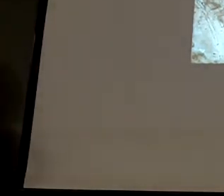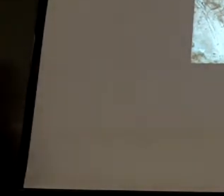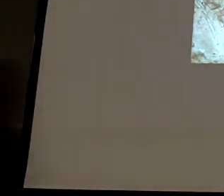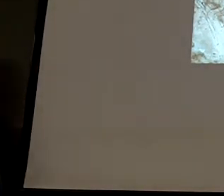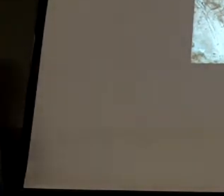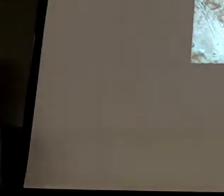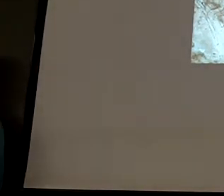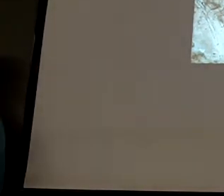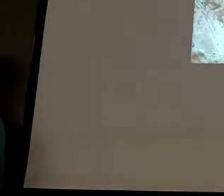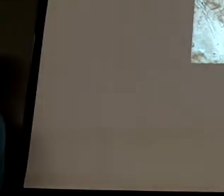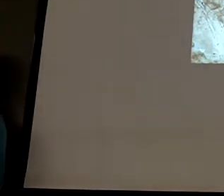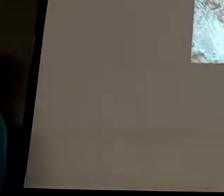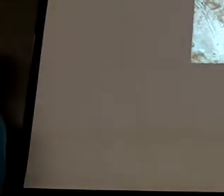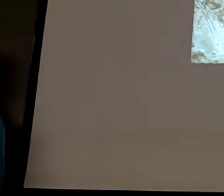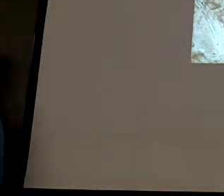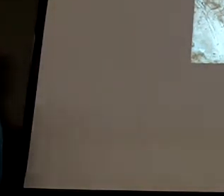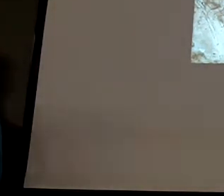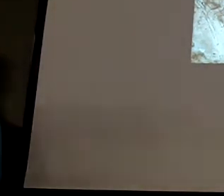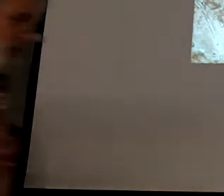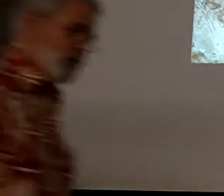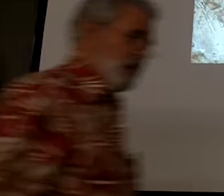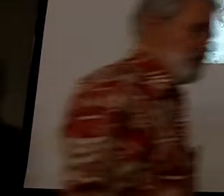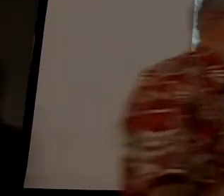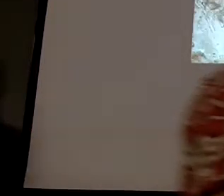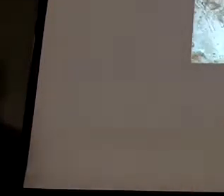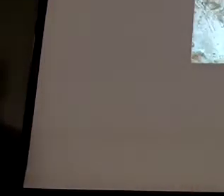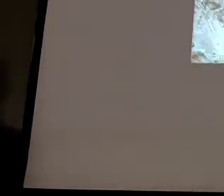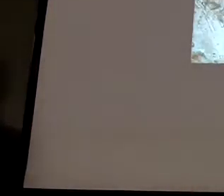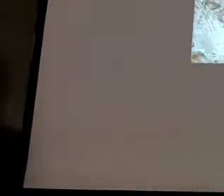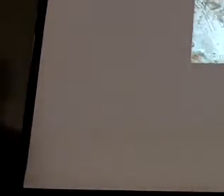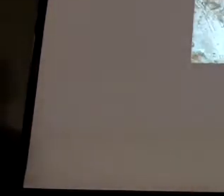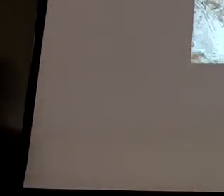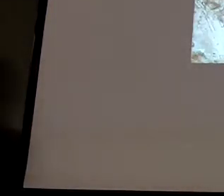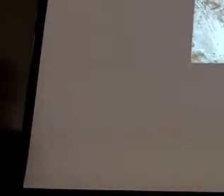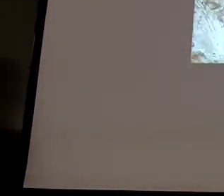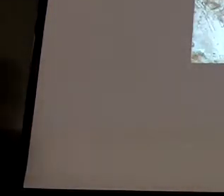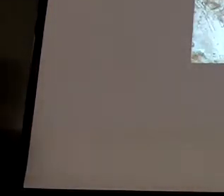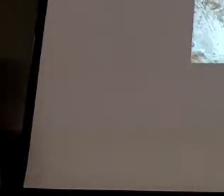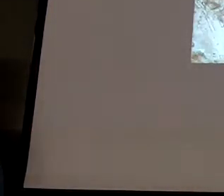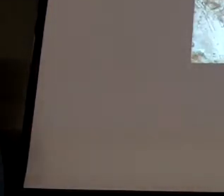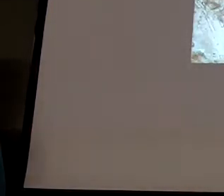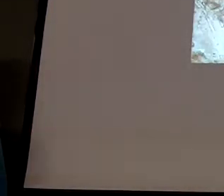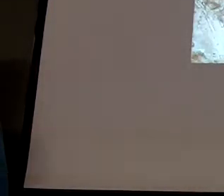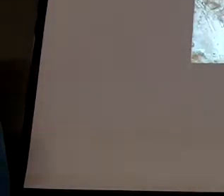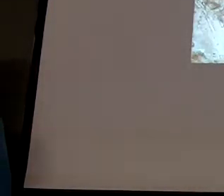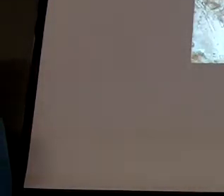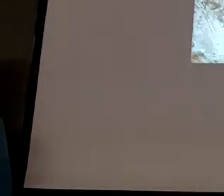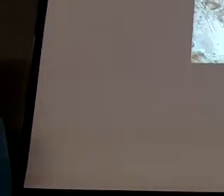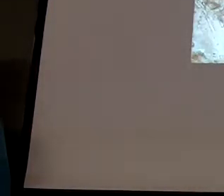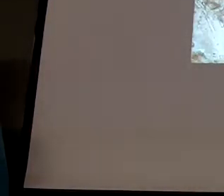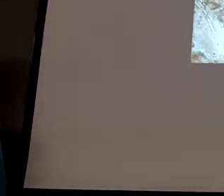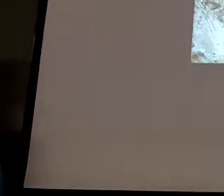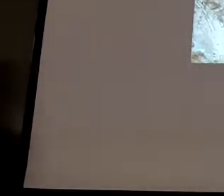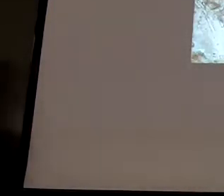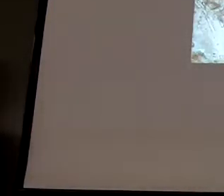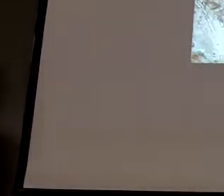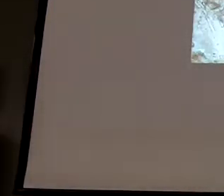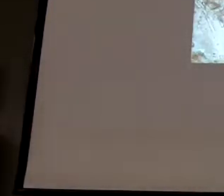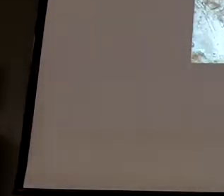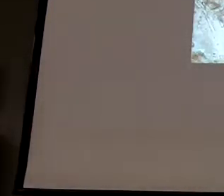Leonardo da Vinci. And so there will be quite a few of these that you should be